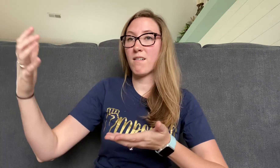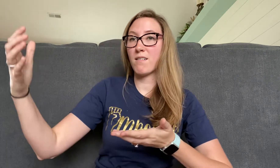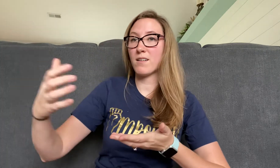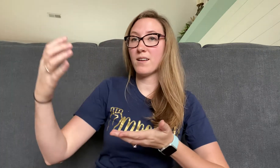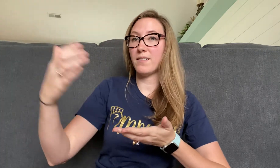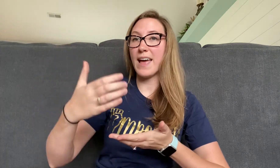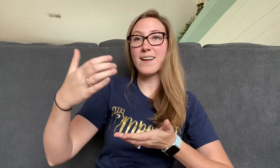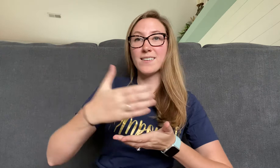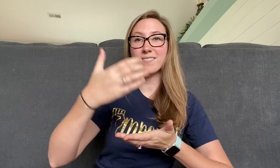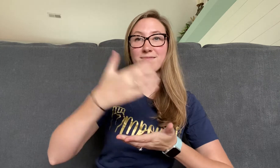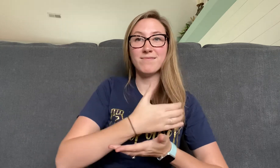collect,